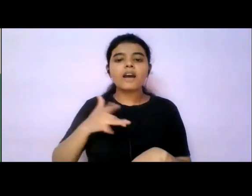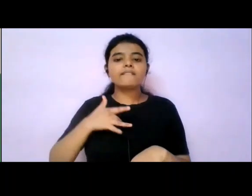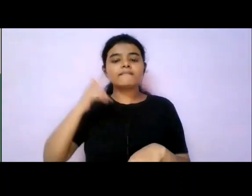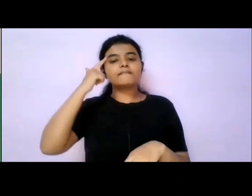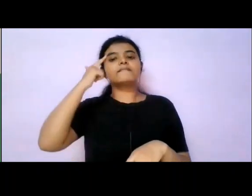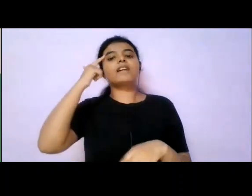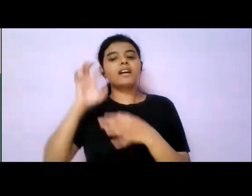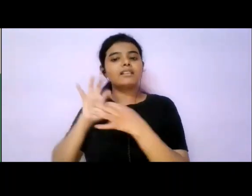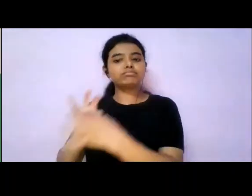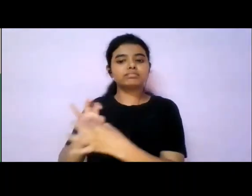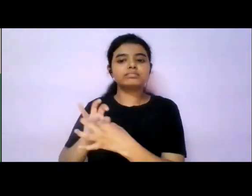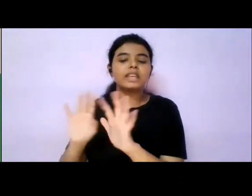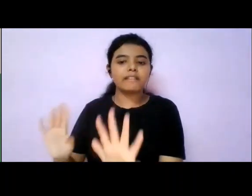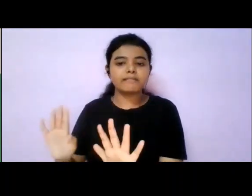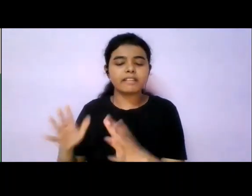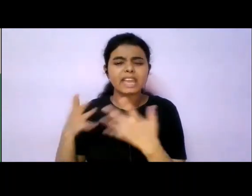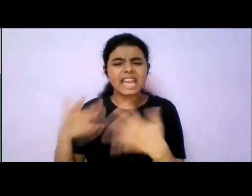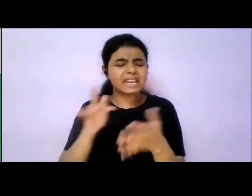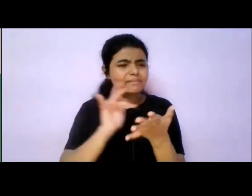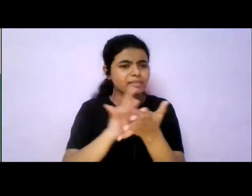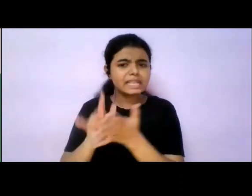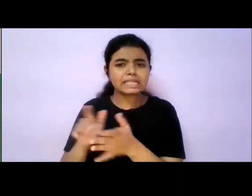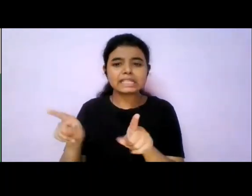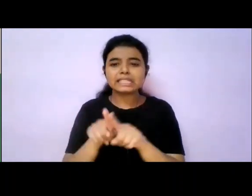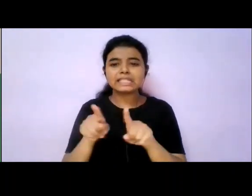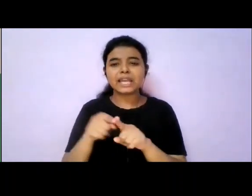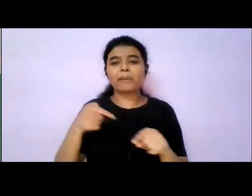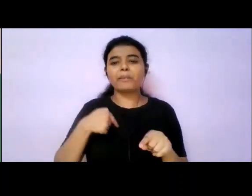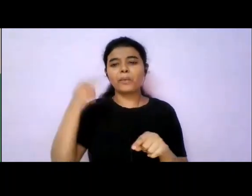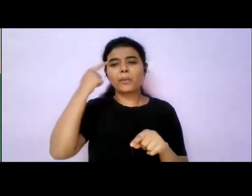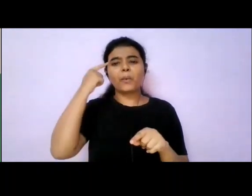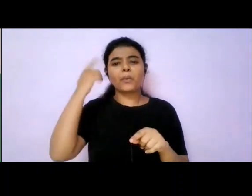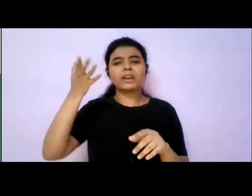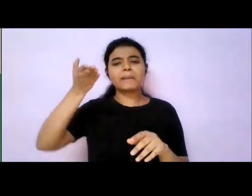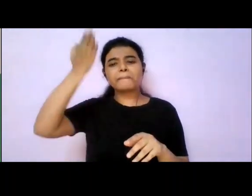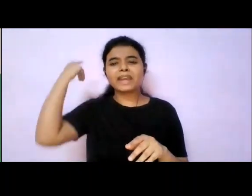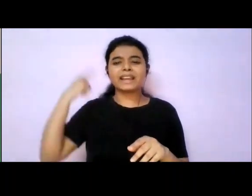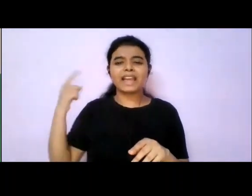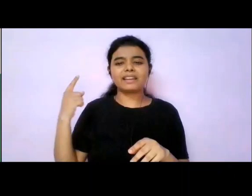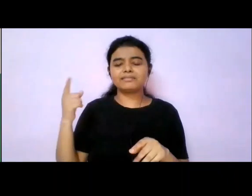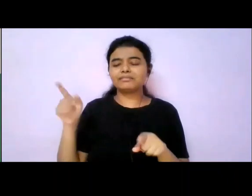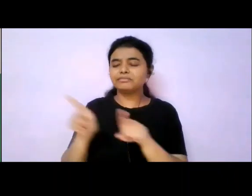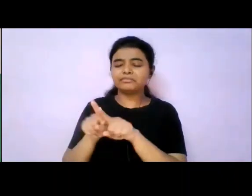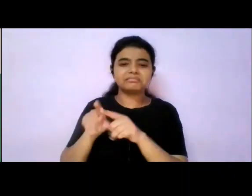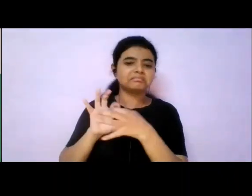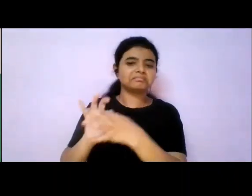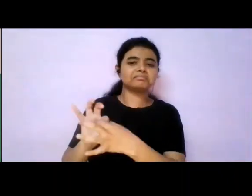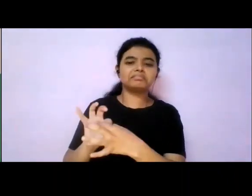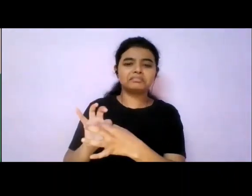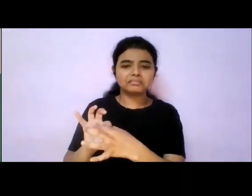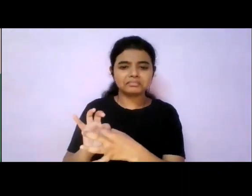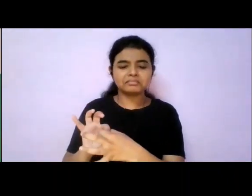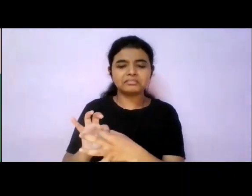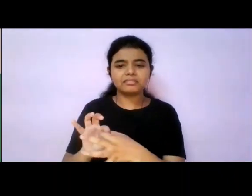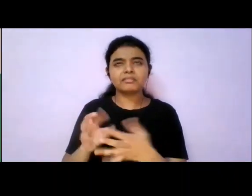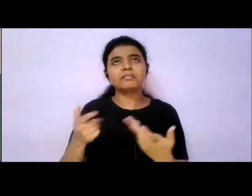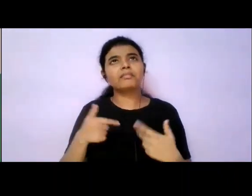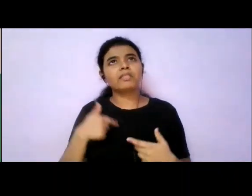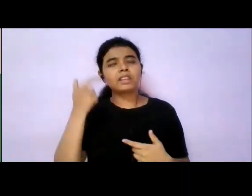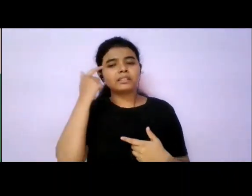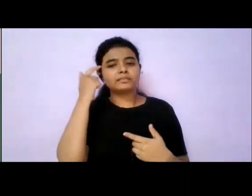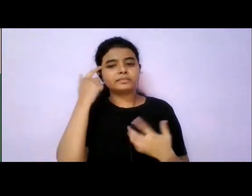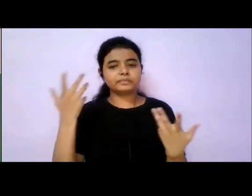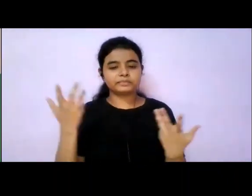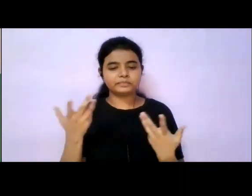being like Robin Hood in my hometown. And thirdly, there is what Yuval Davis